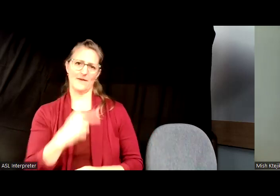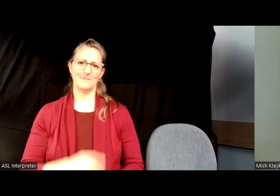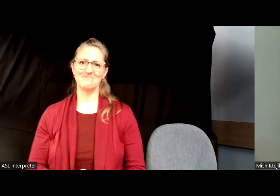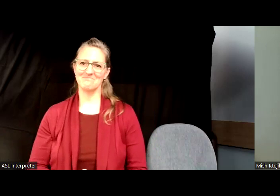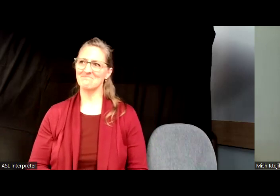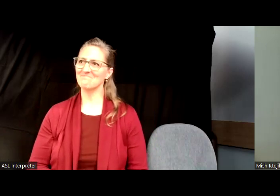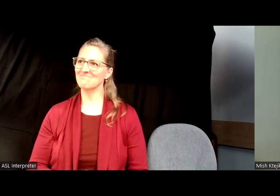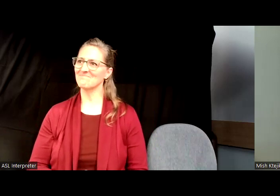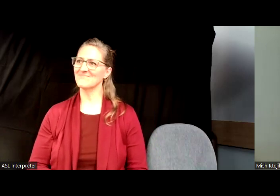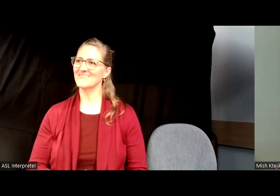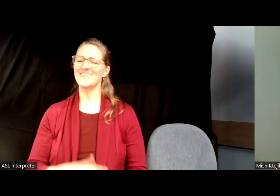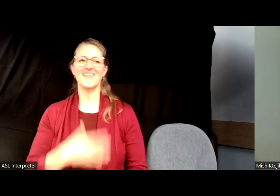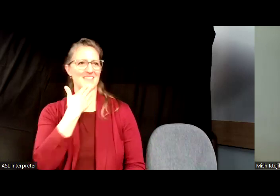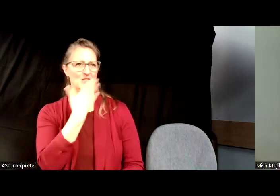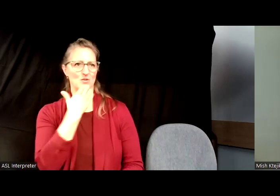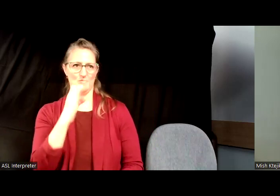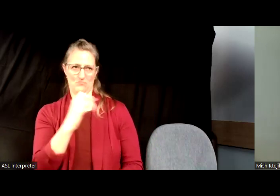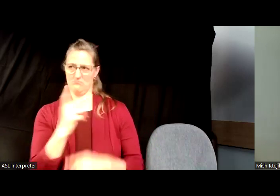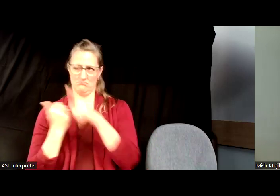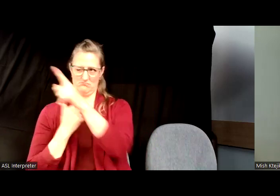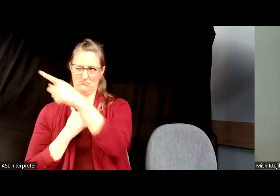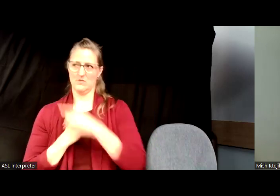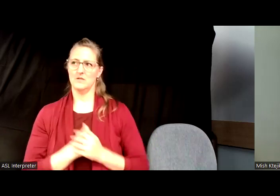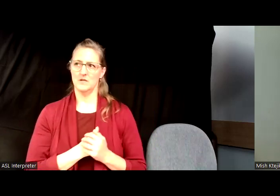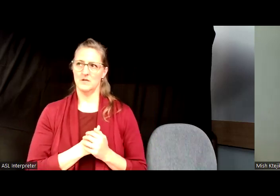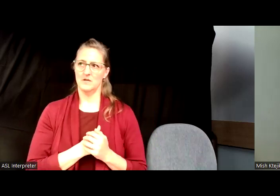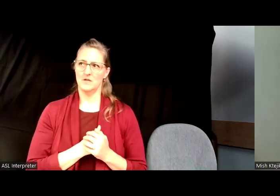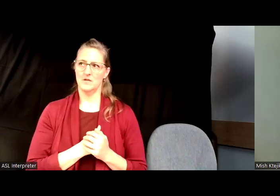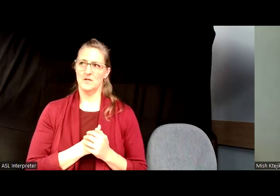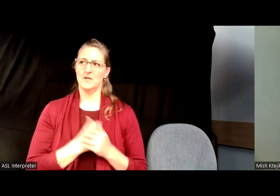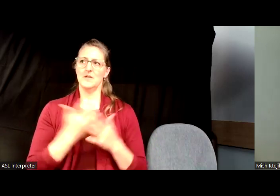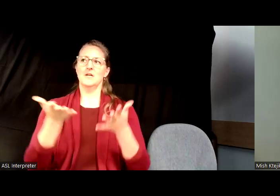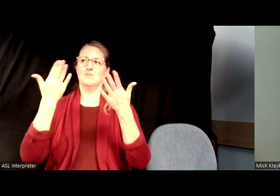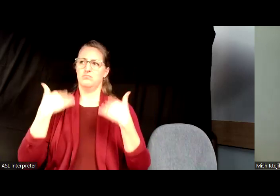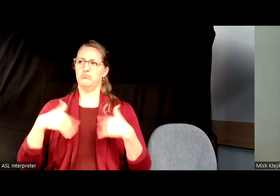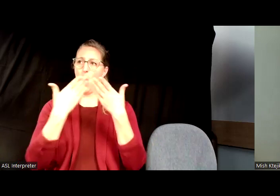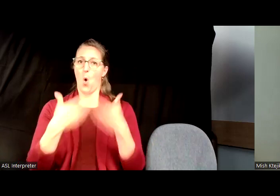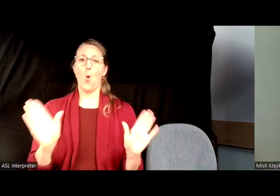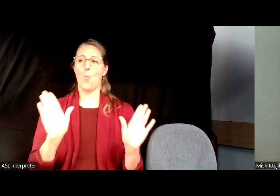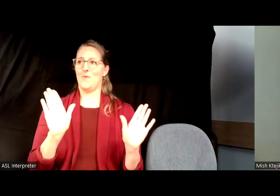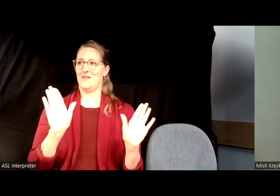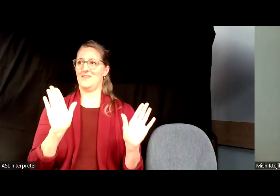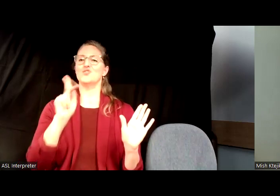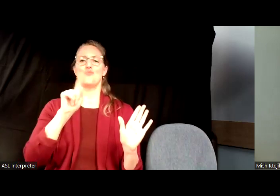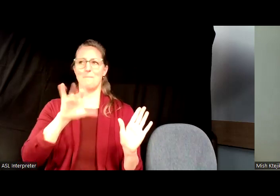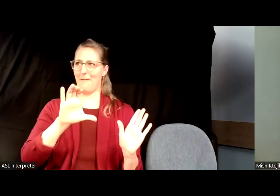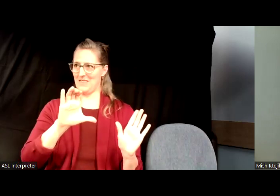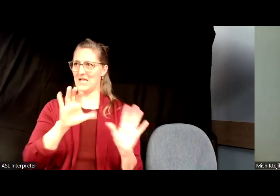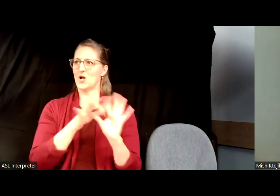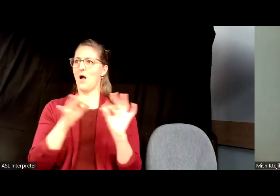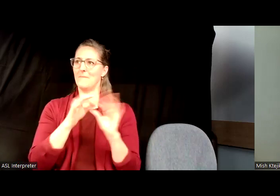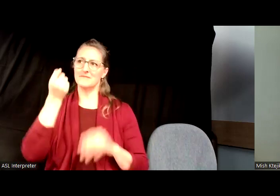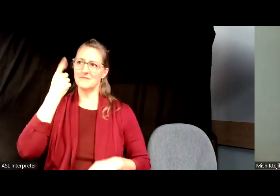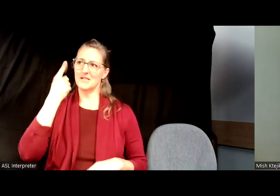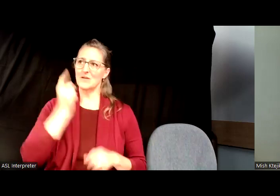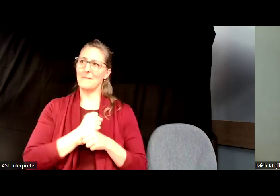This is Jack. Okay, thank you. Now, number 7, we're gonna open up to